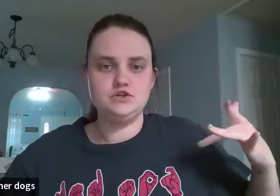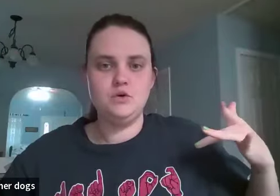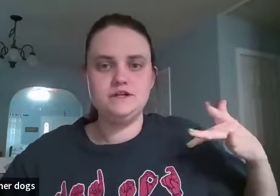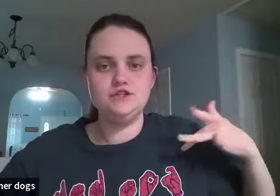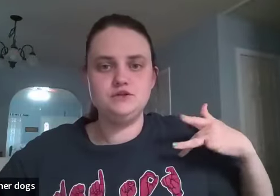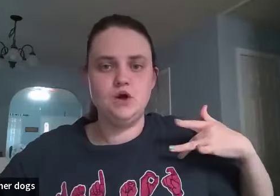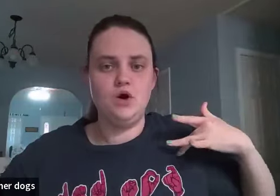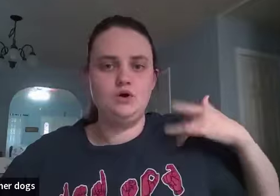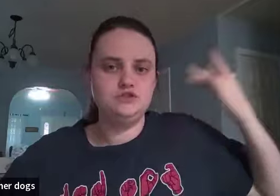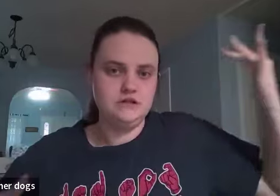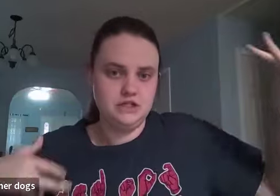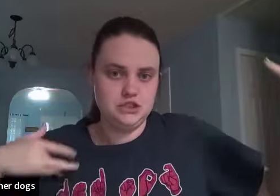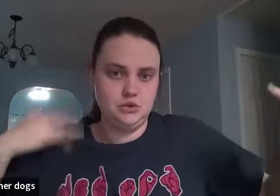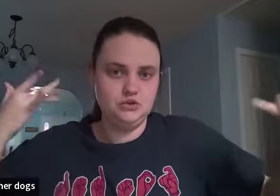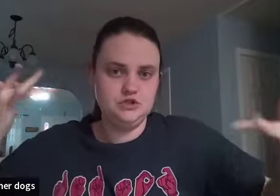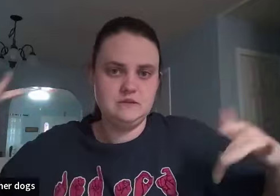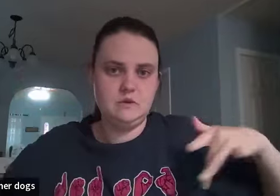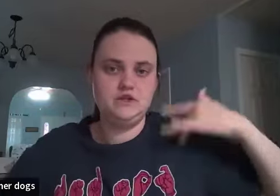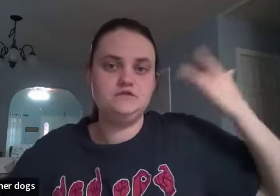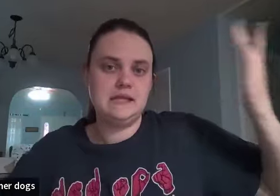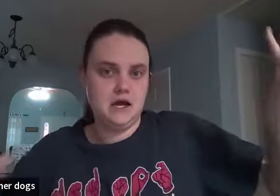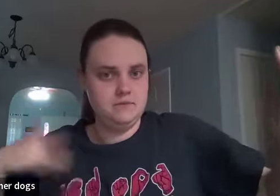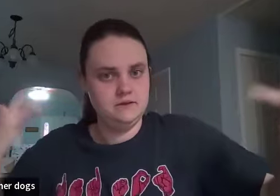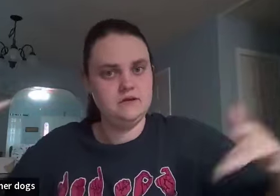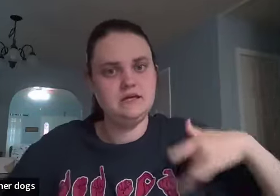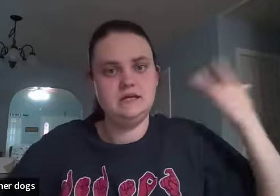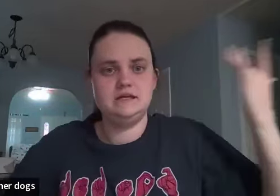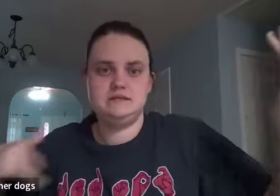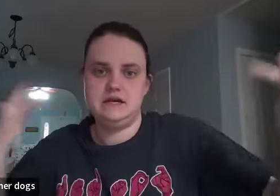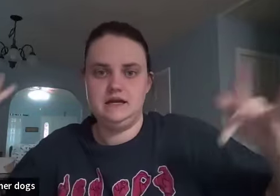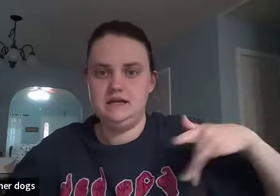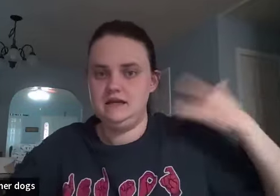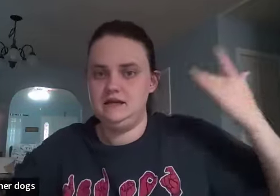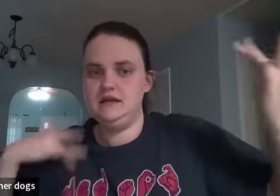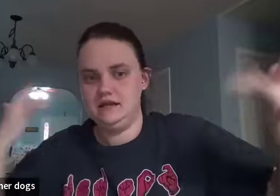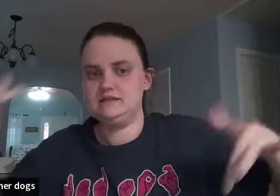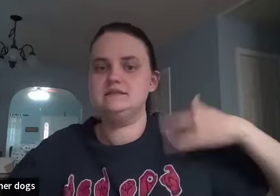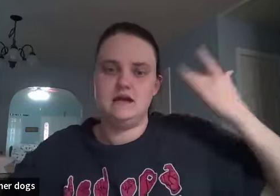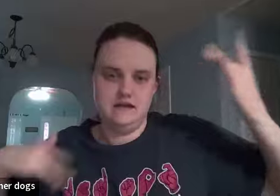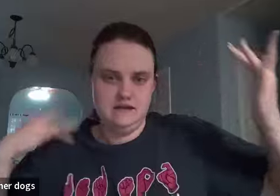you're going to alternate shoulders while you flick up. Excited,